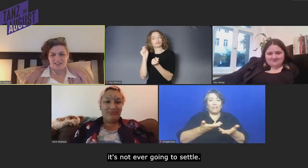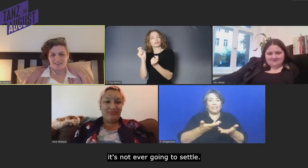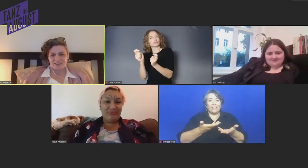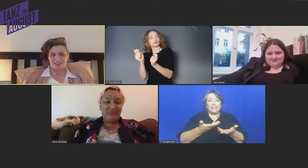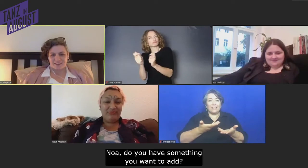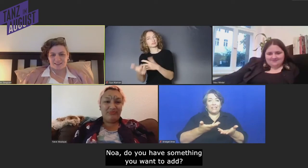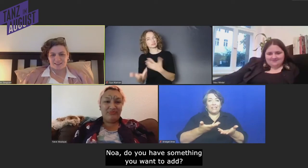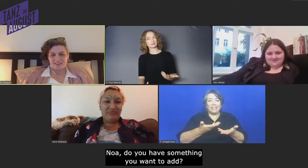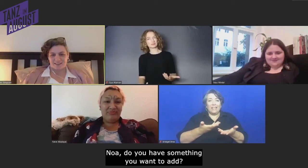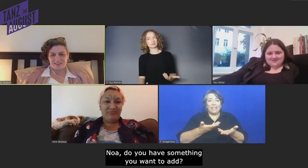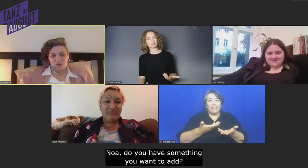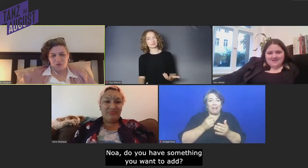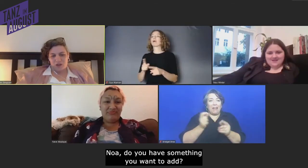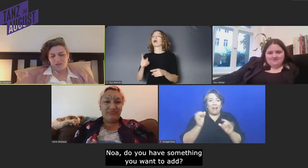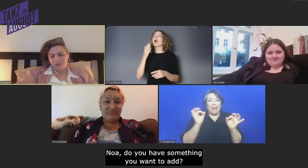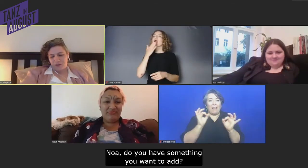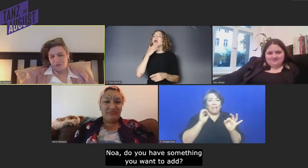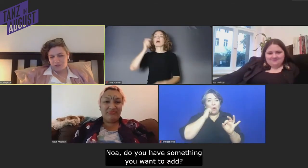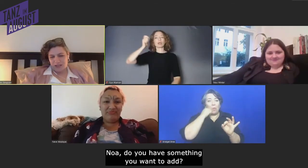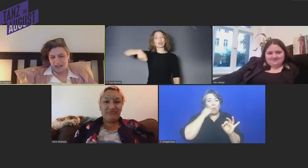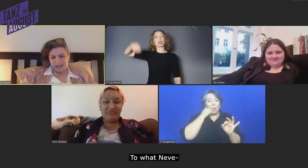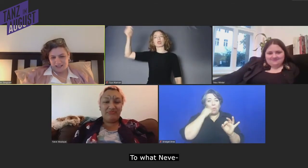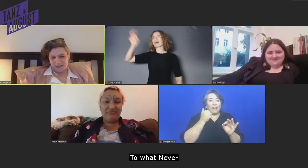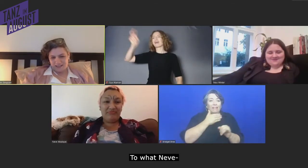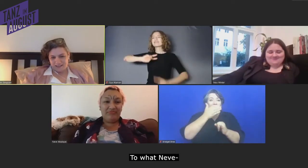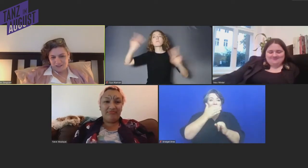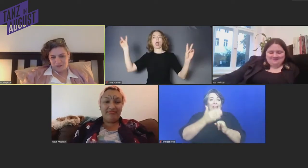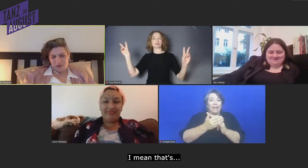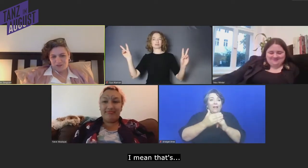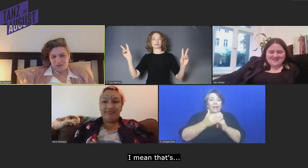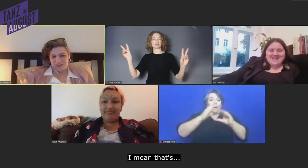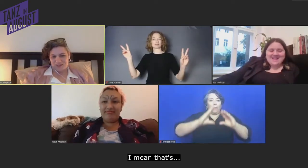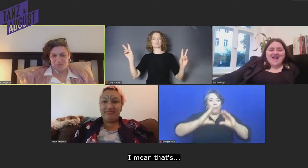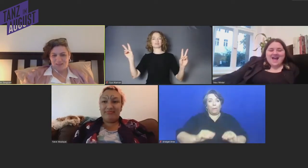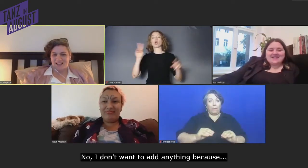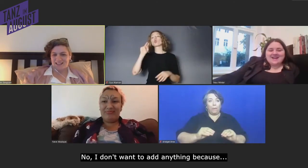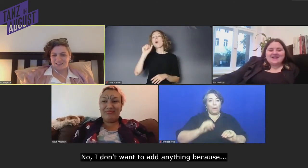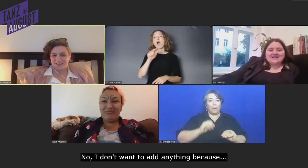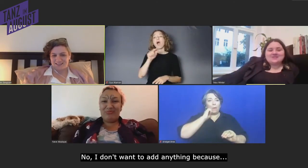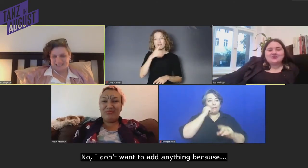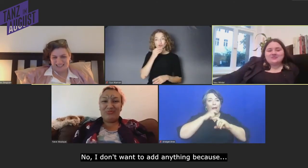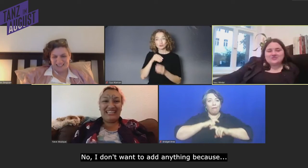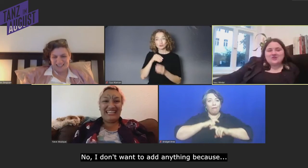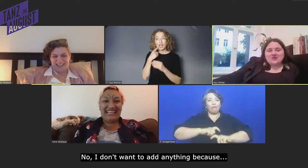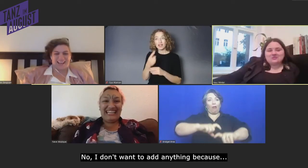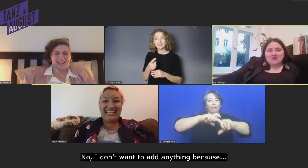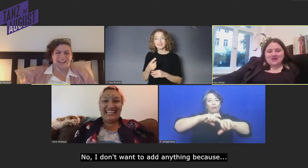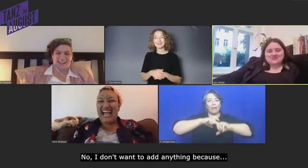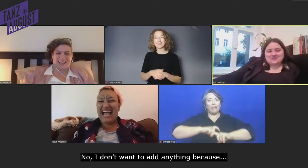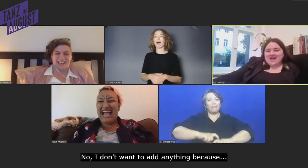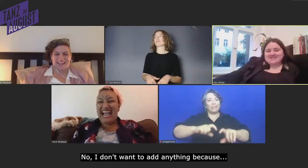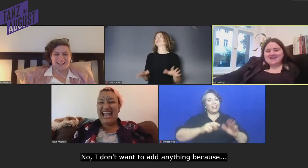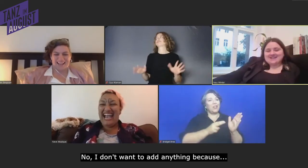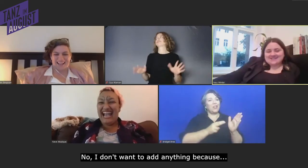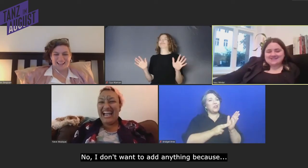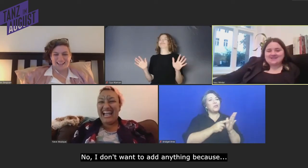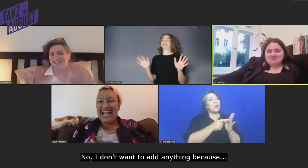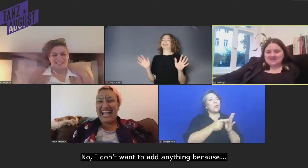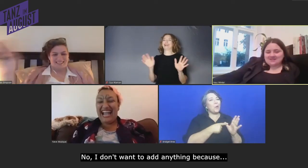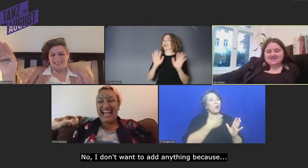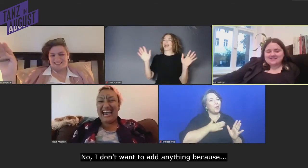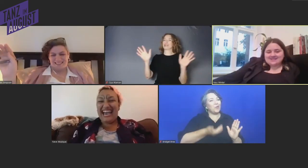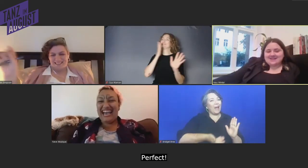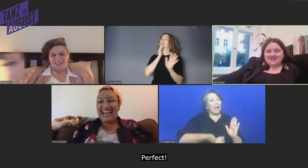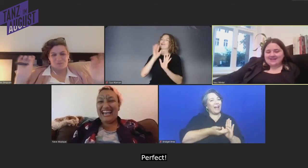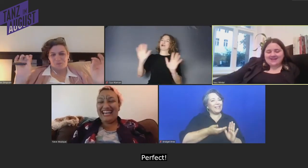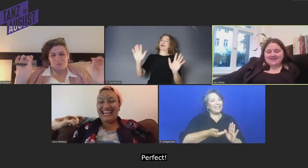settle. Noa, do you have something you want to add to what Neve just said? I mean, that's... I don't want to add anything, because